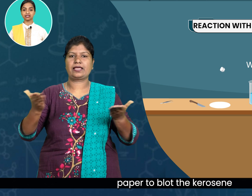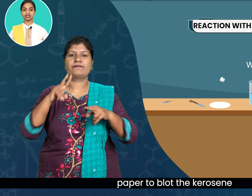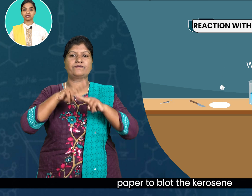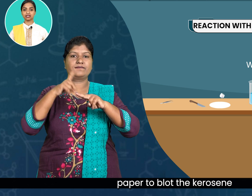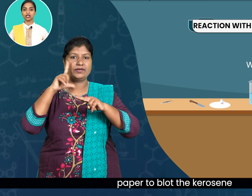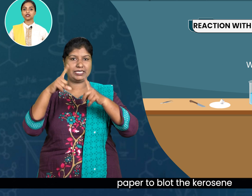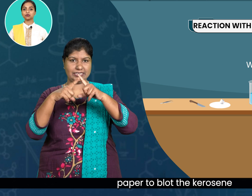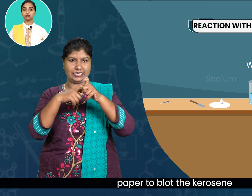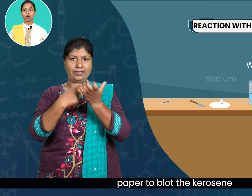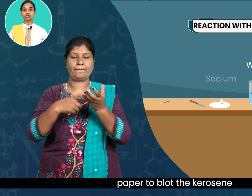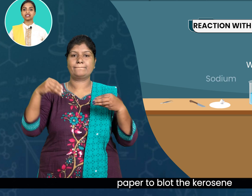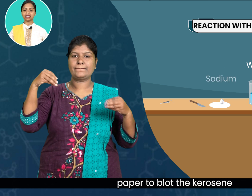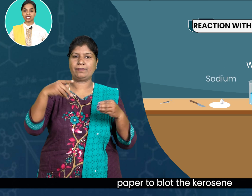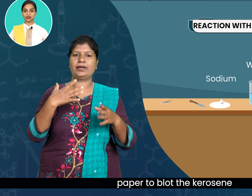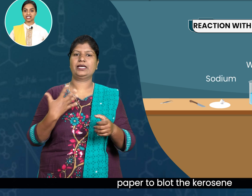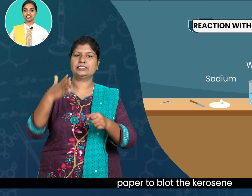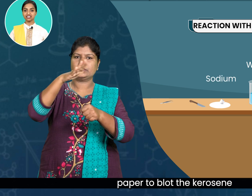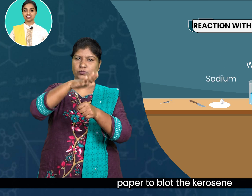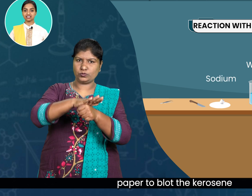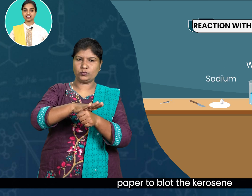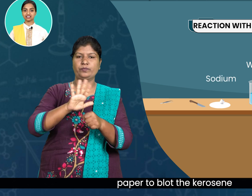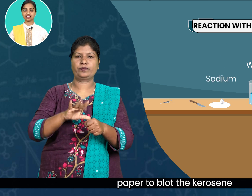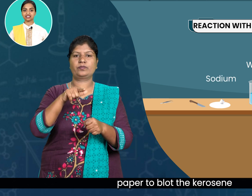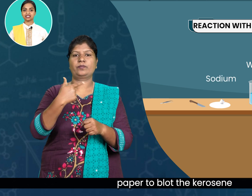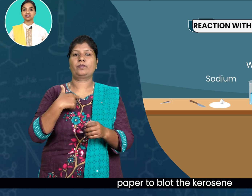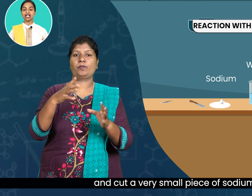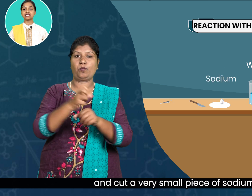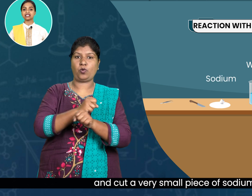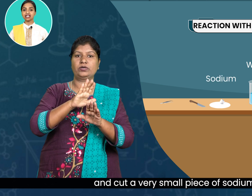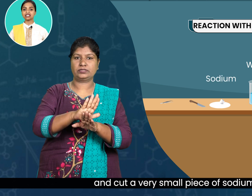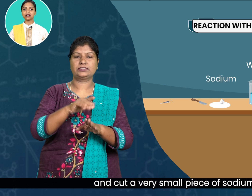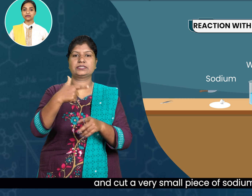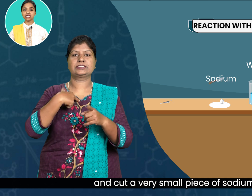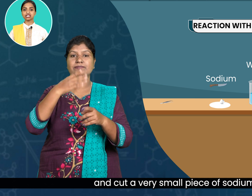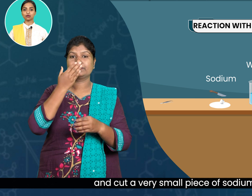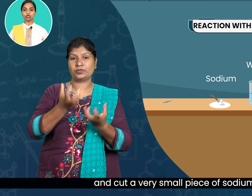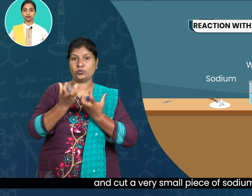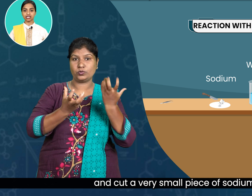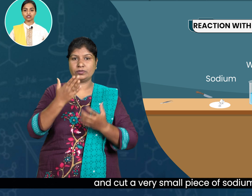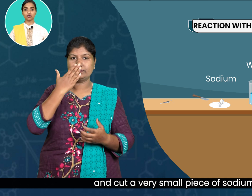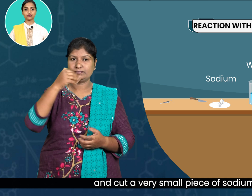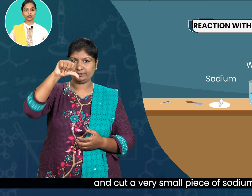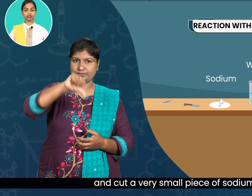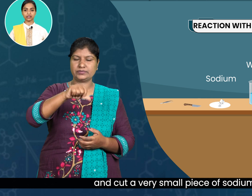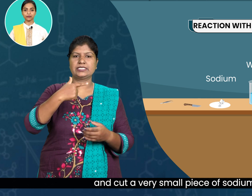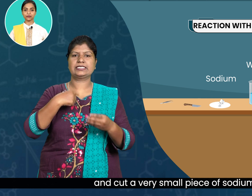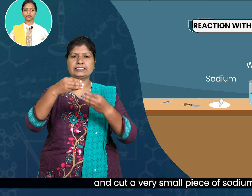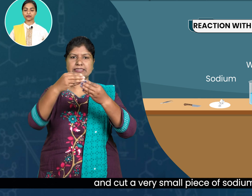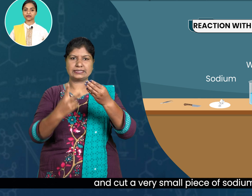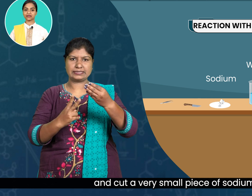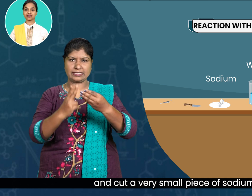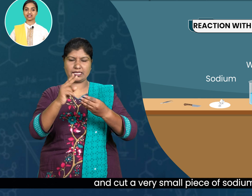paper to blot the kerosene and cut a very small piece of